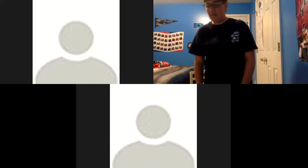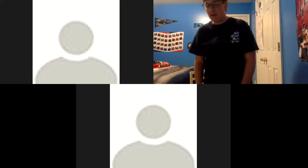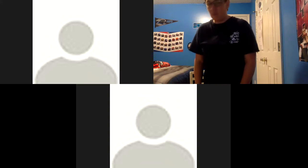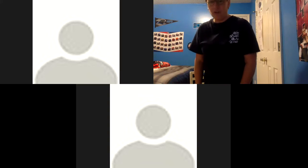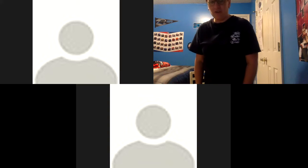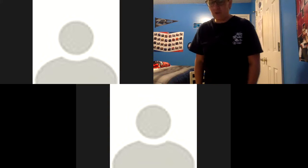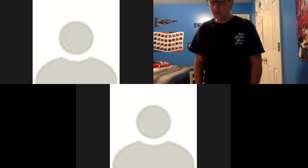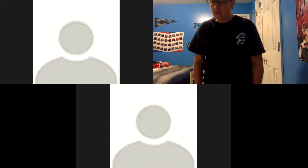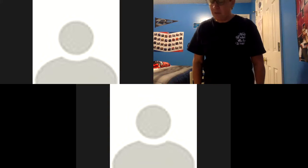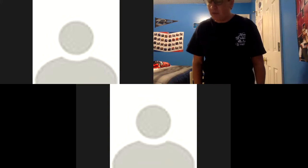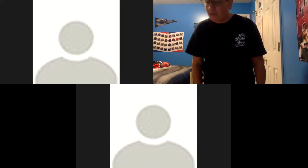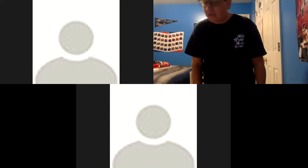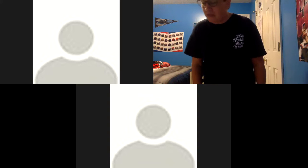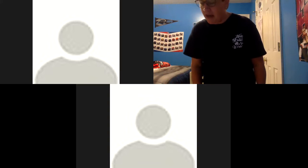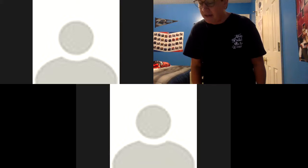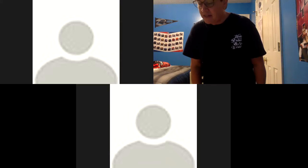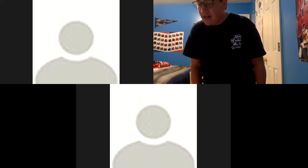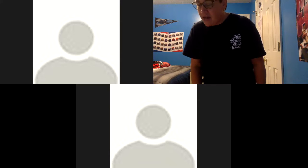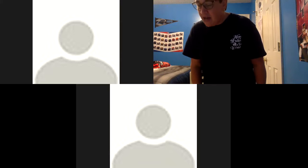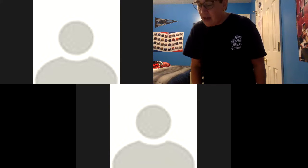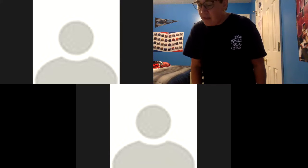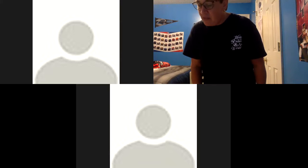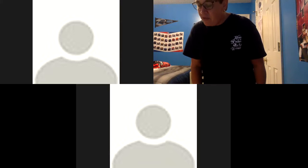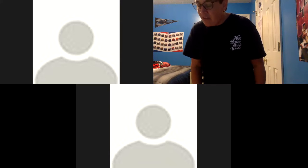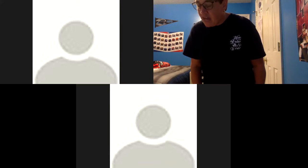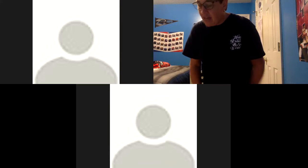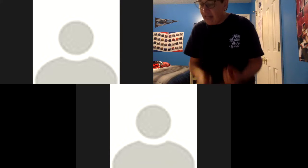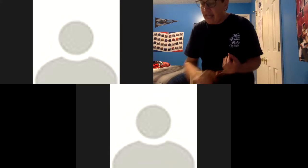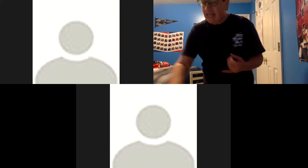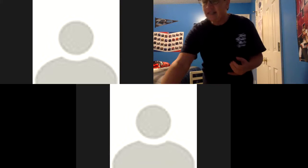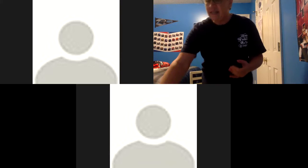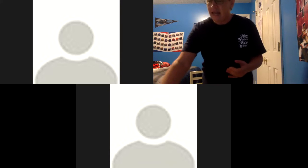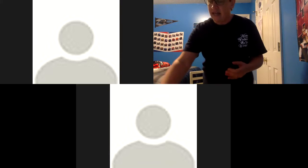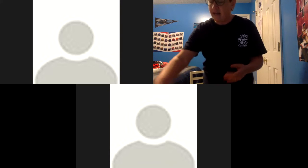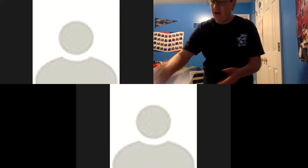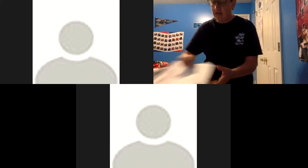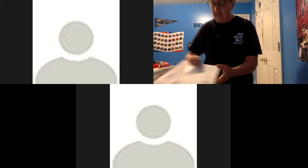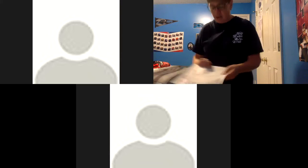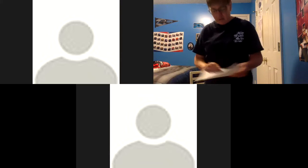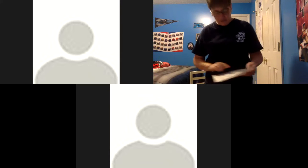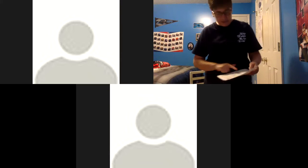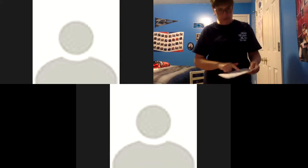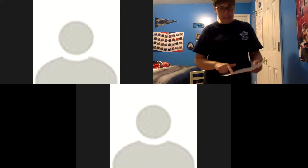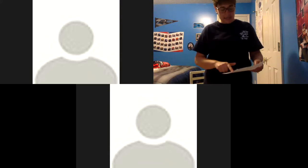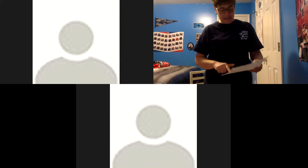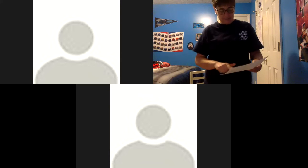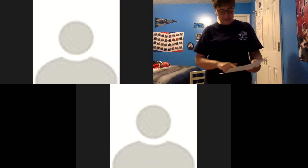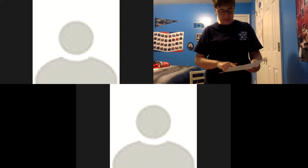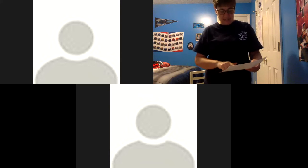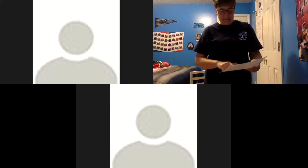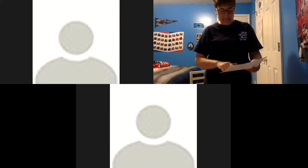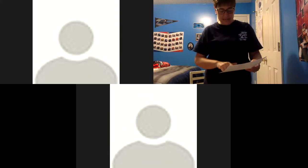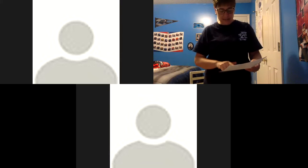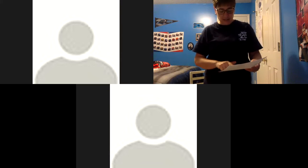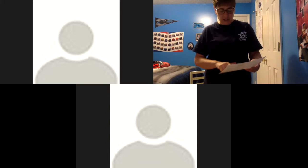it's maybe not one of those words that people use a lot. And then we've got eat, and on here there's different synonyms.